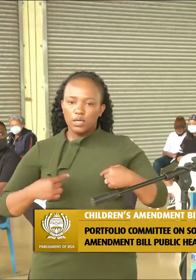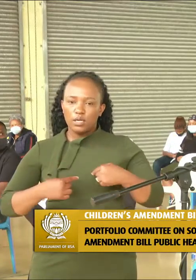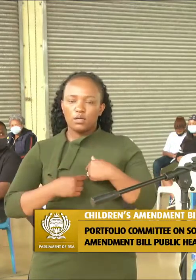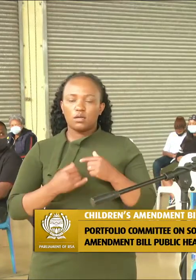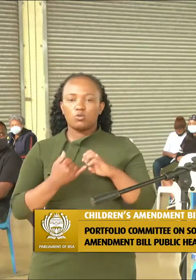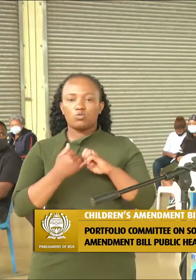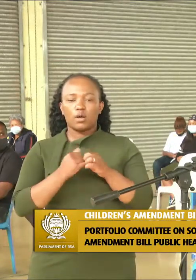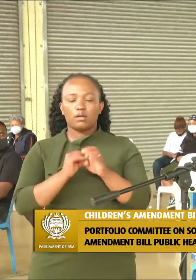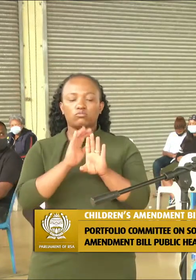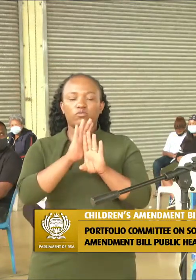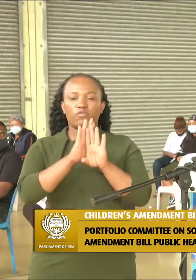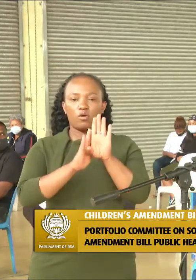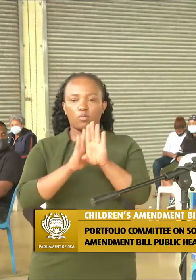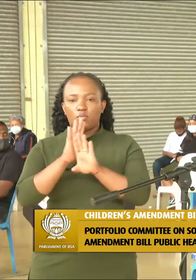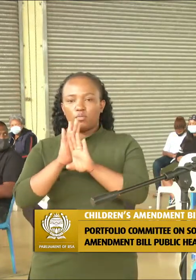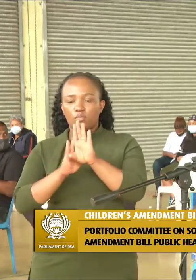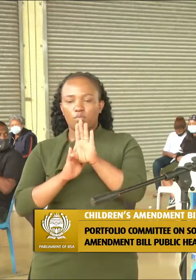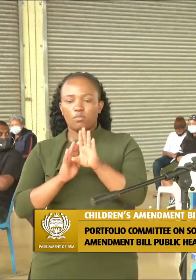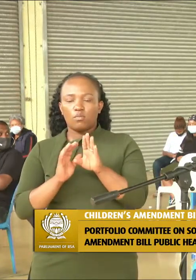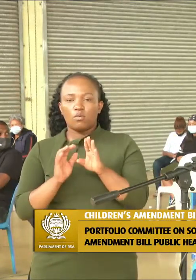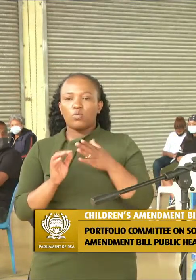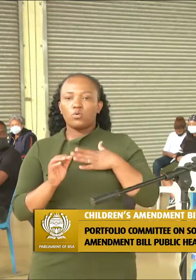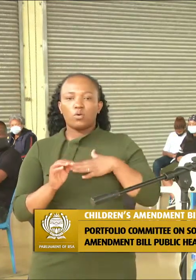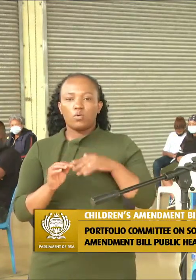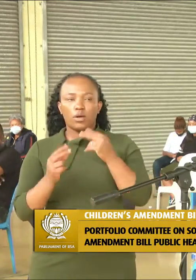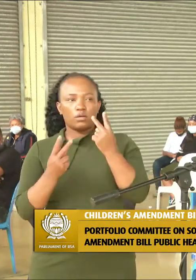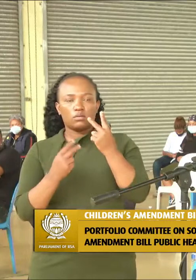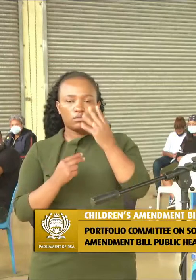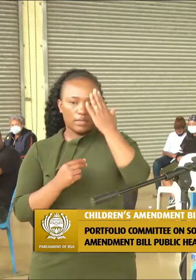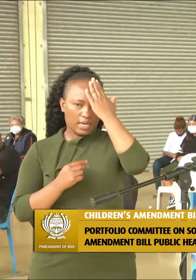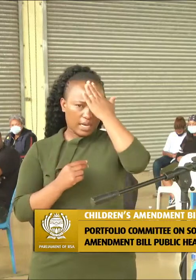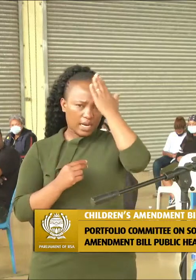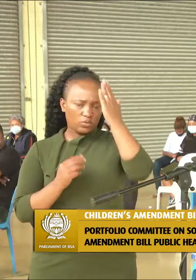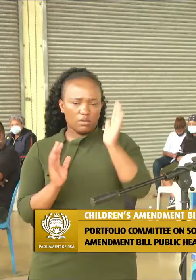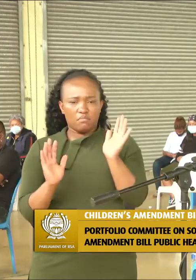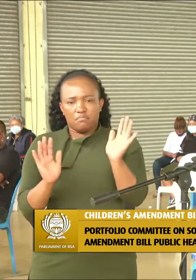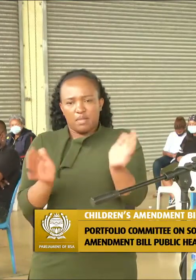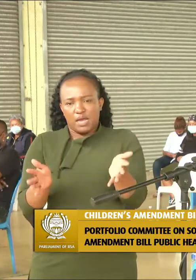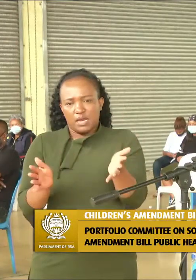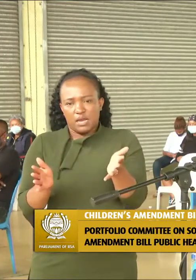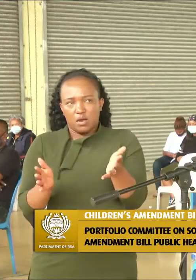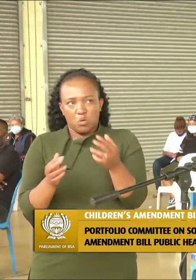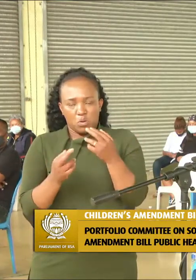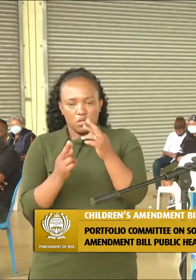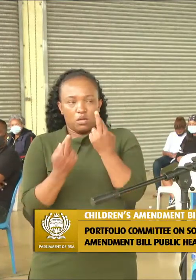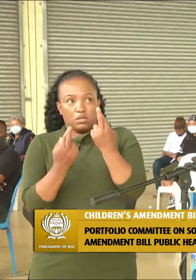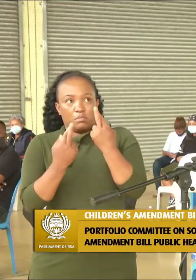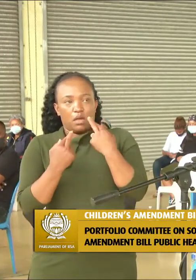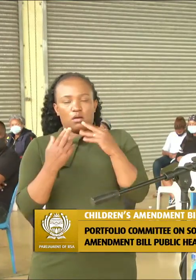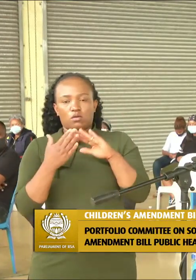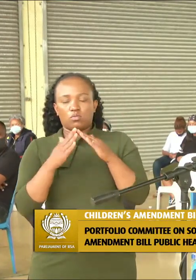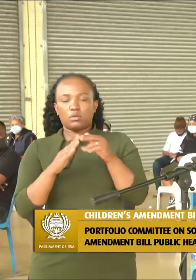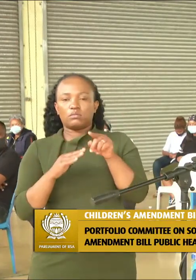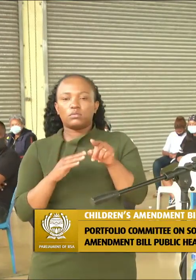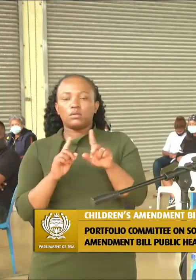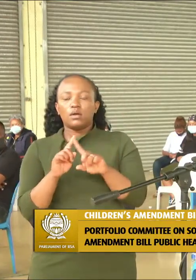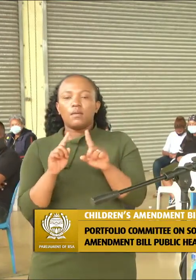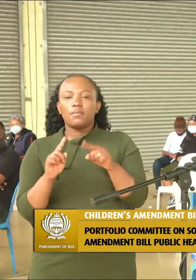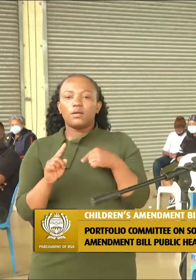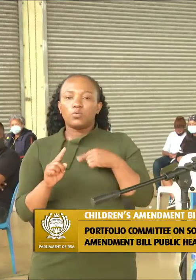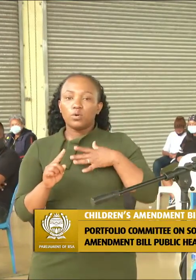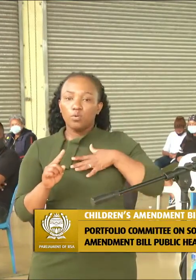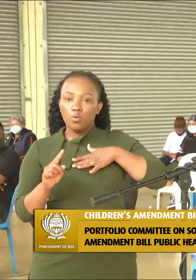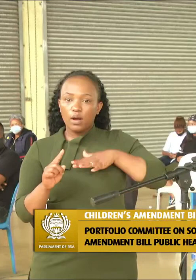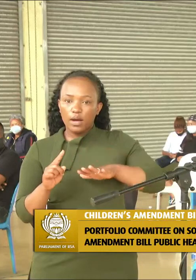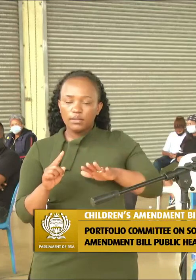not only to be called graduates or ukuhlonishwa emphakathini kodwa sithola noma sifuna